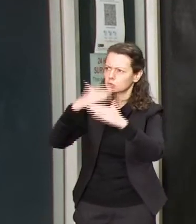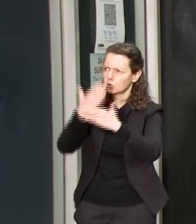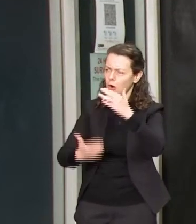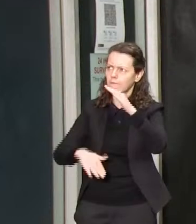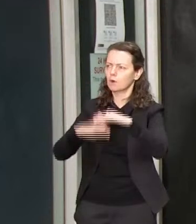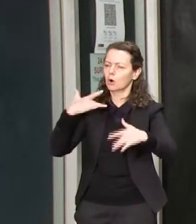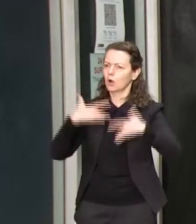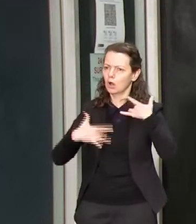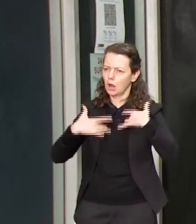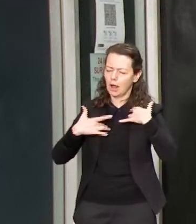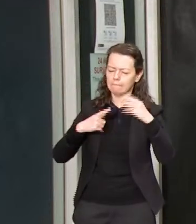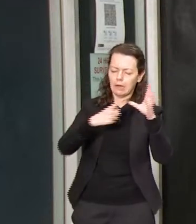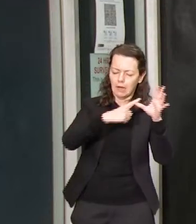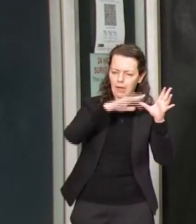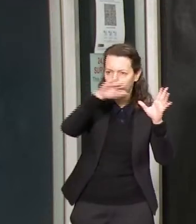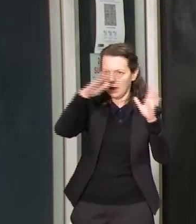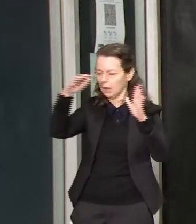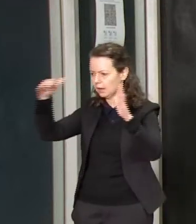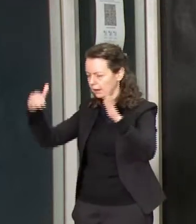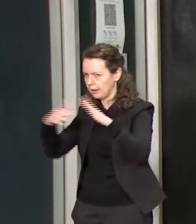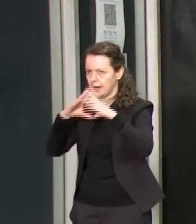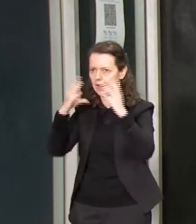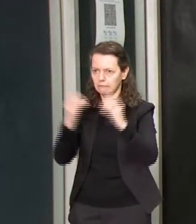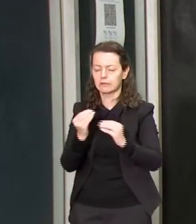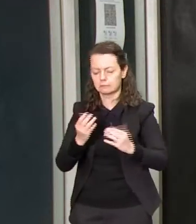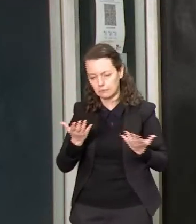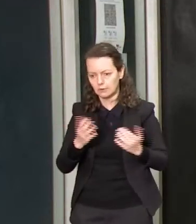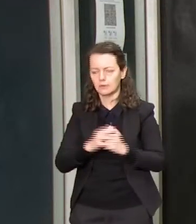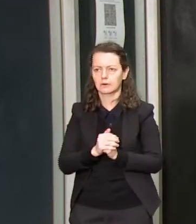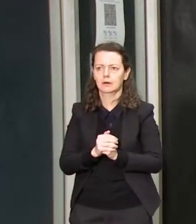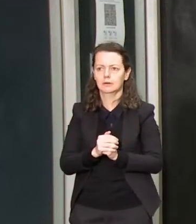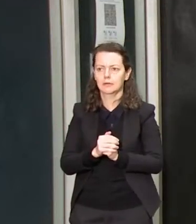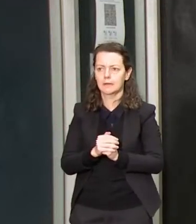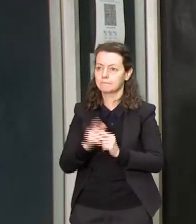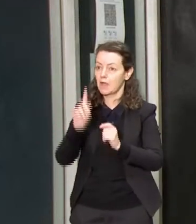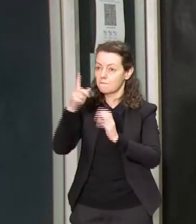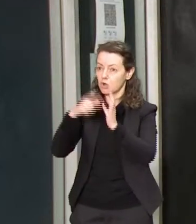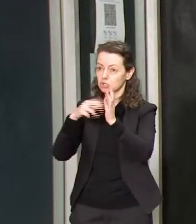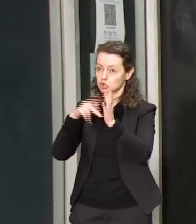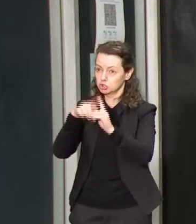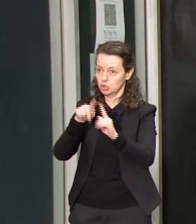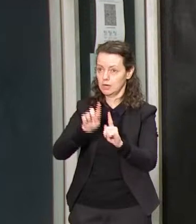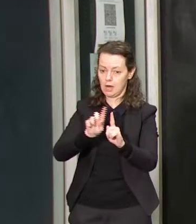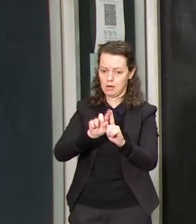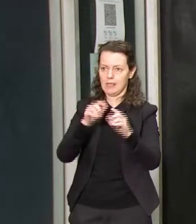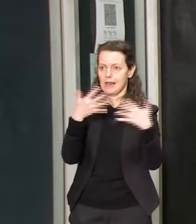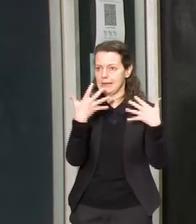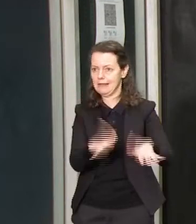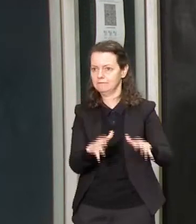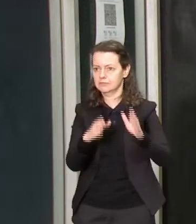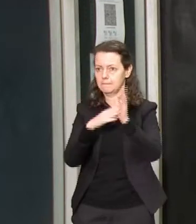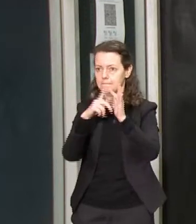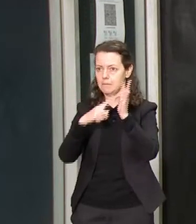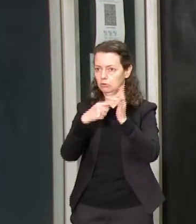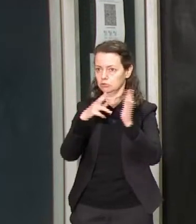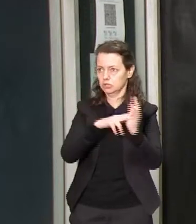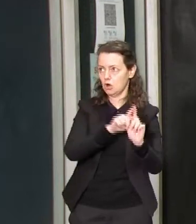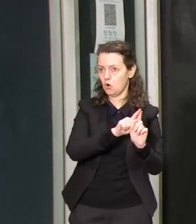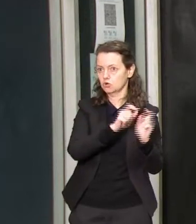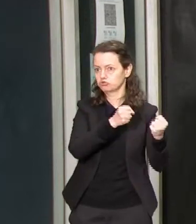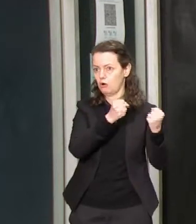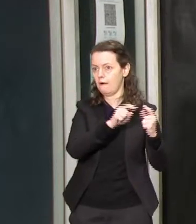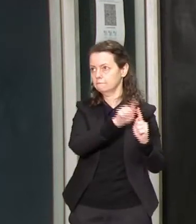been. We are looking, quite a bit earlier than the 1st of June again for that acquisition, for where they might have picked it